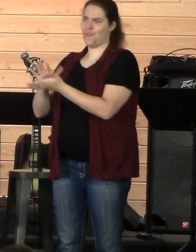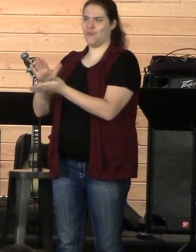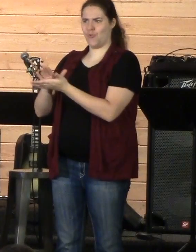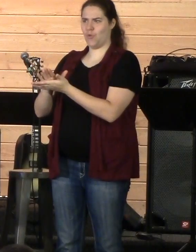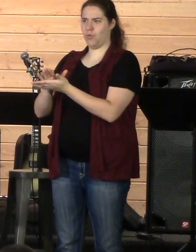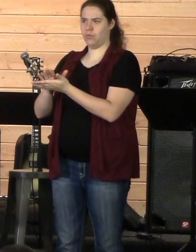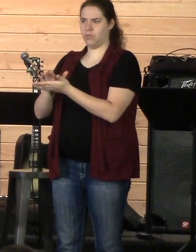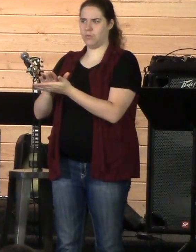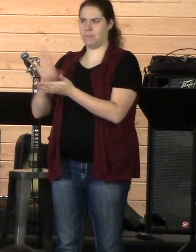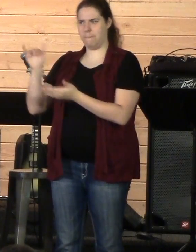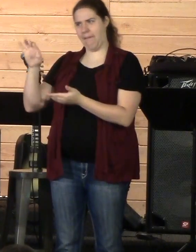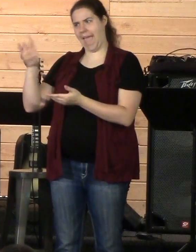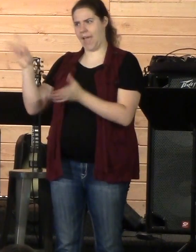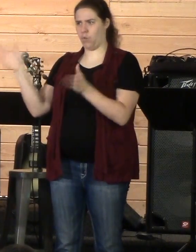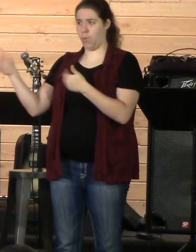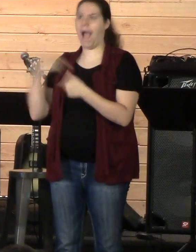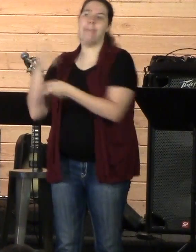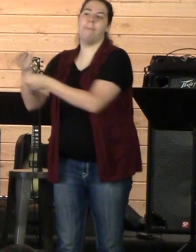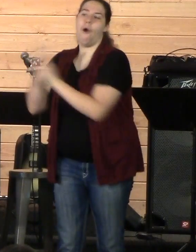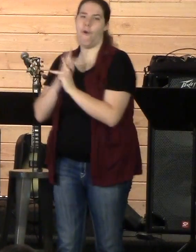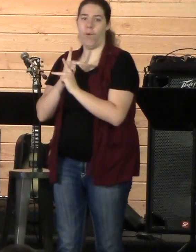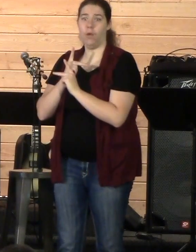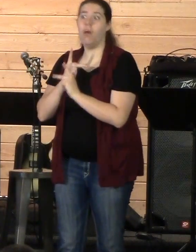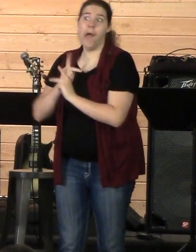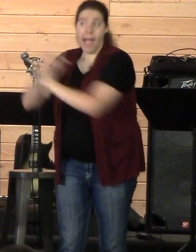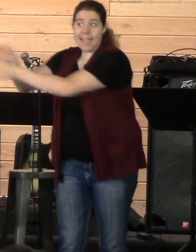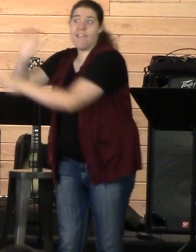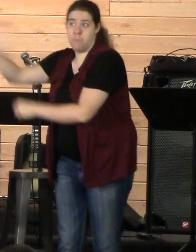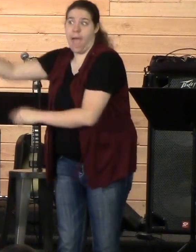I brought it back, but anyway.